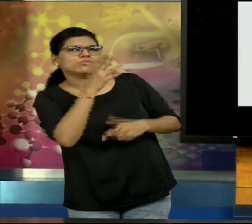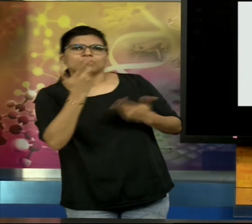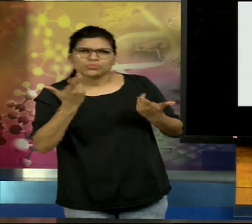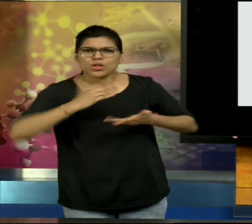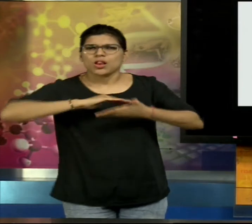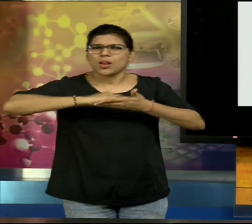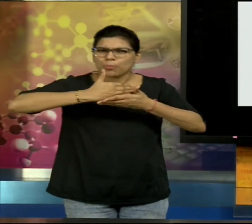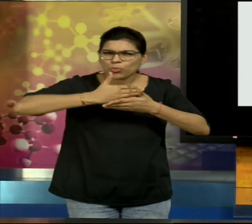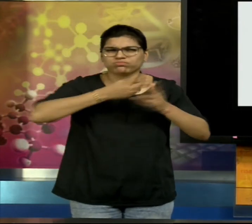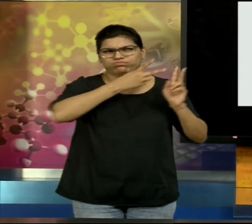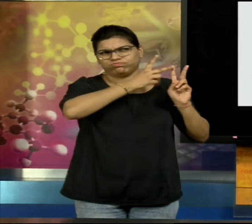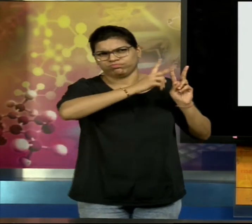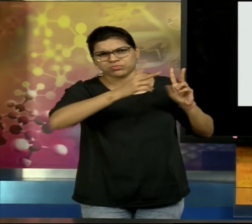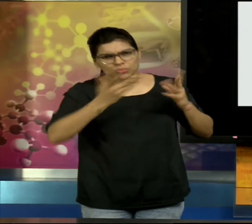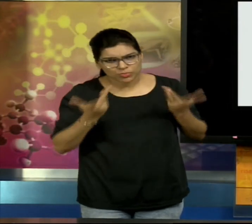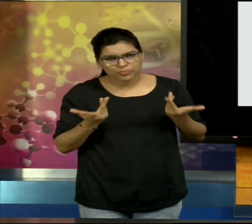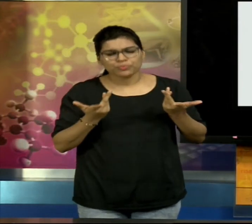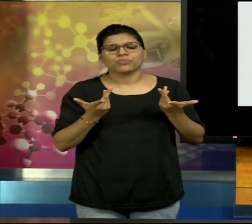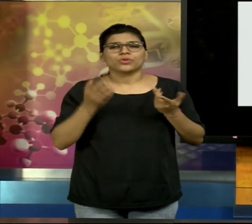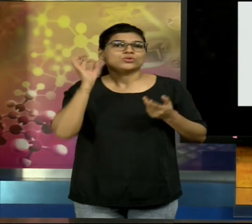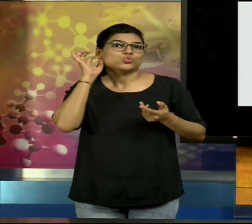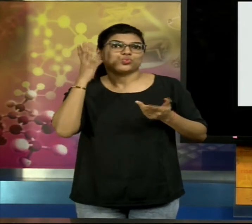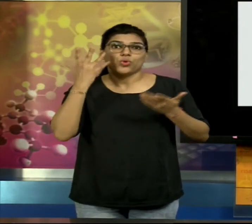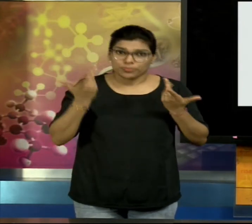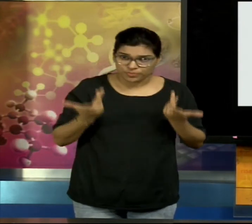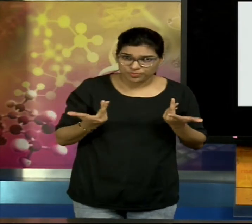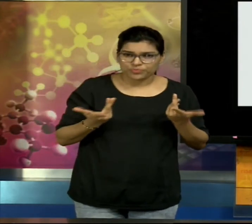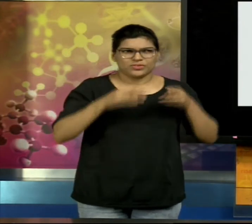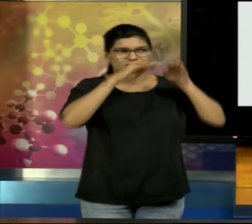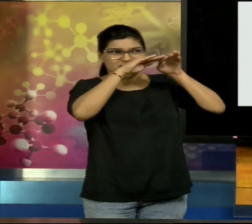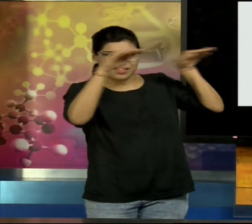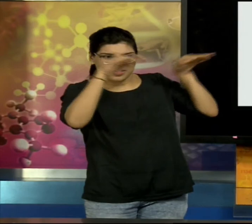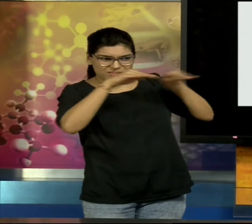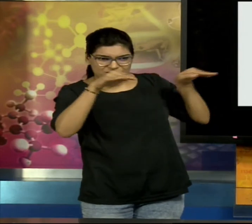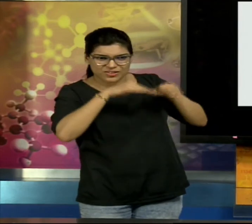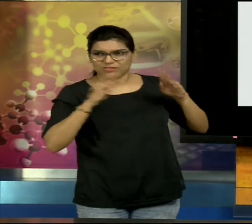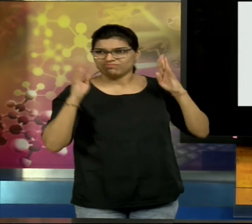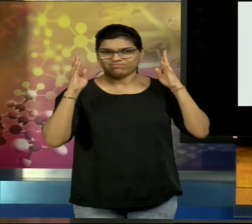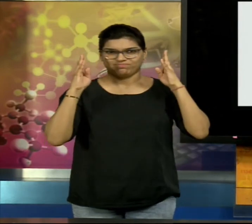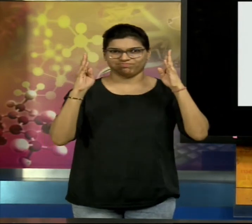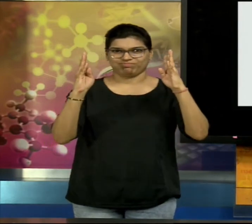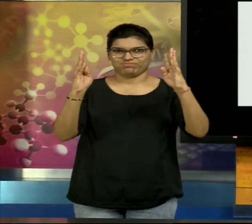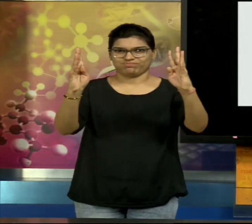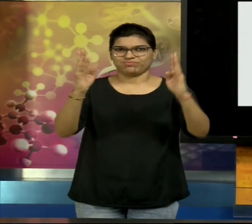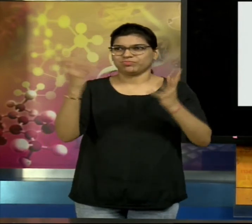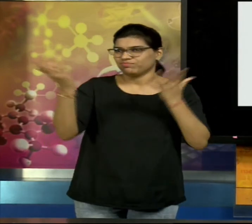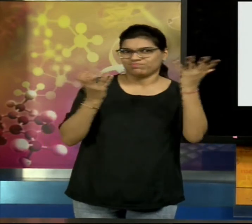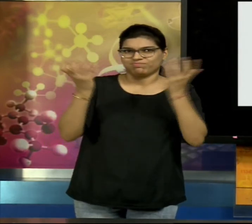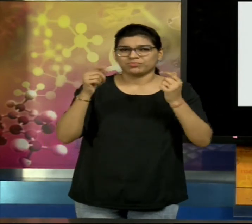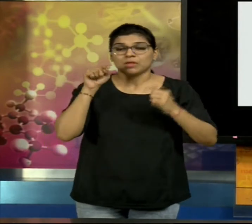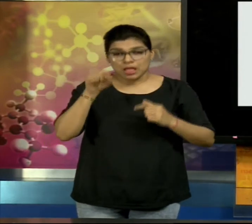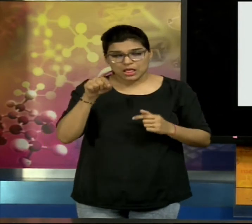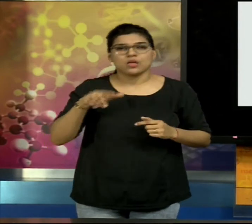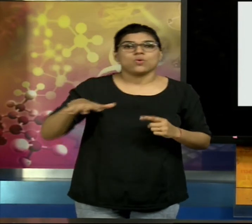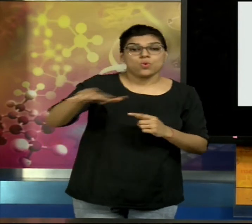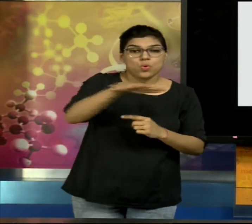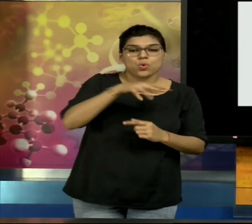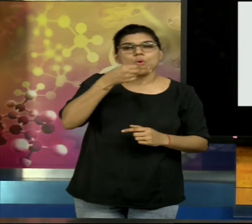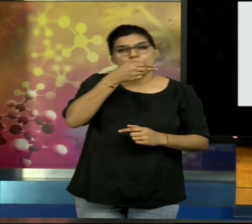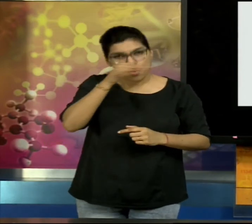like technical items are also there, laptop, or there are different columns for different